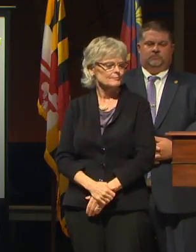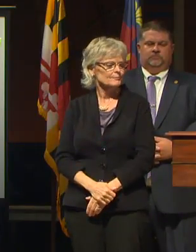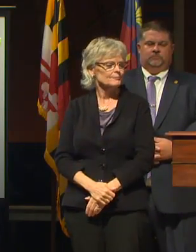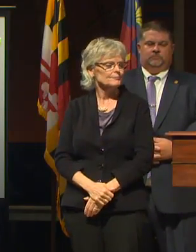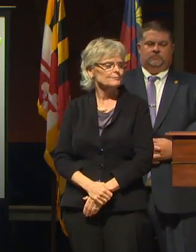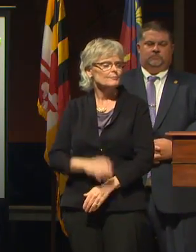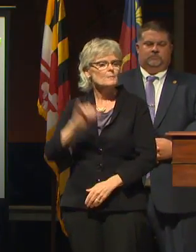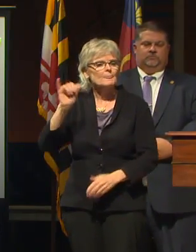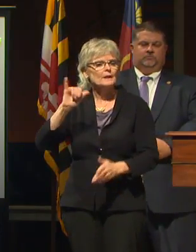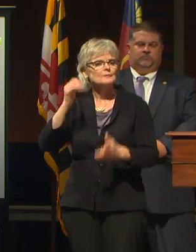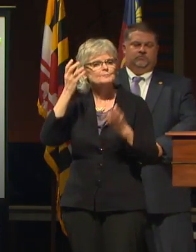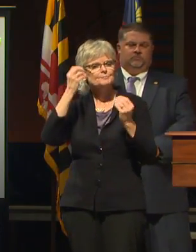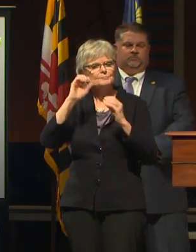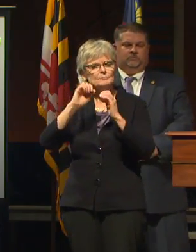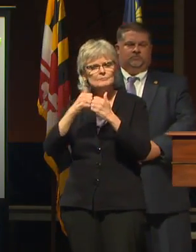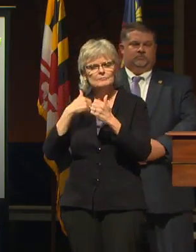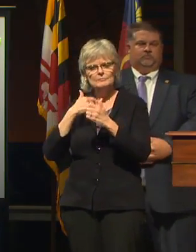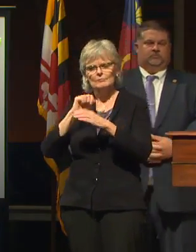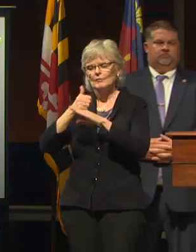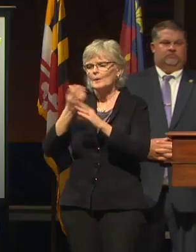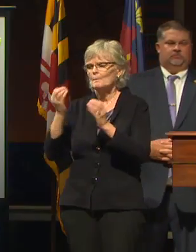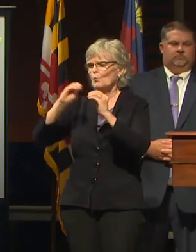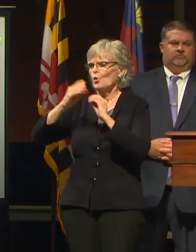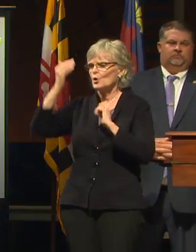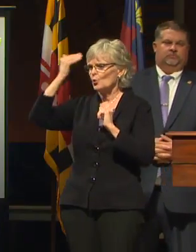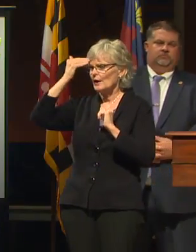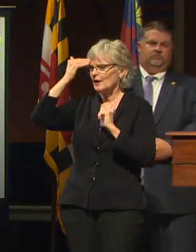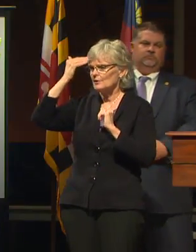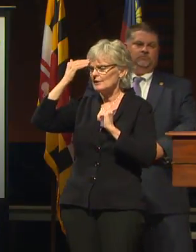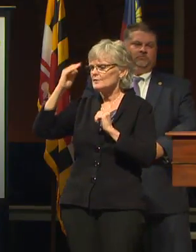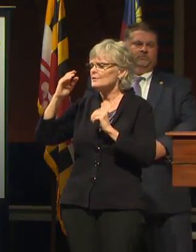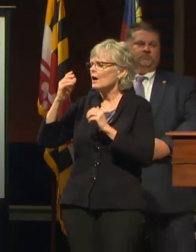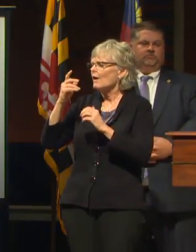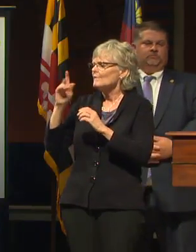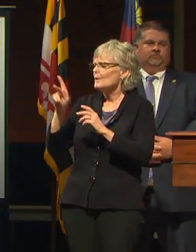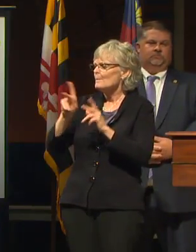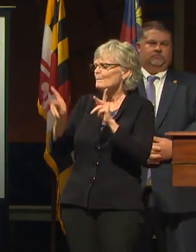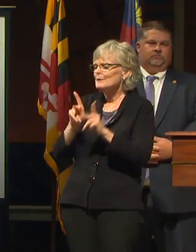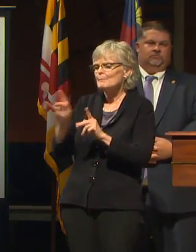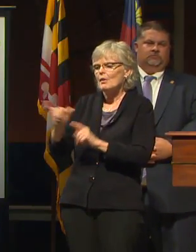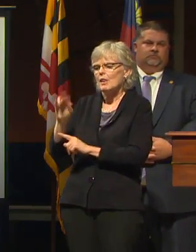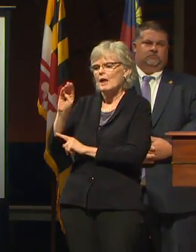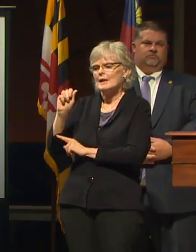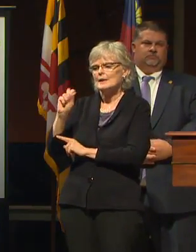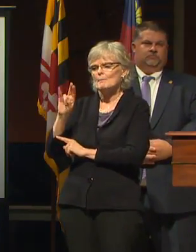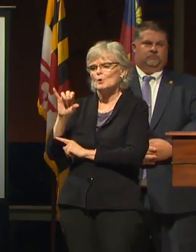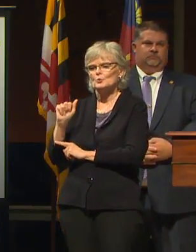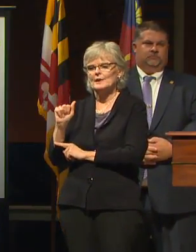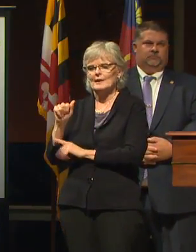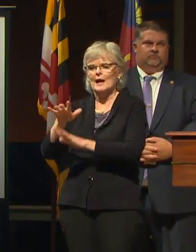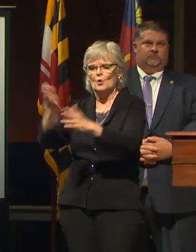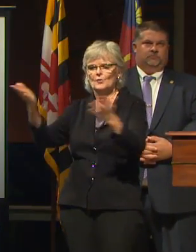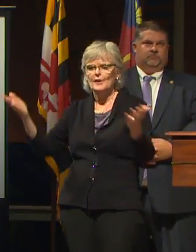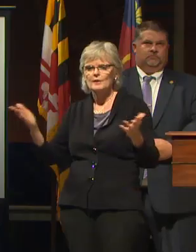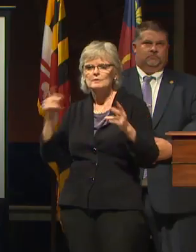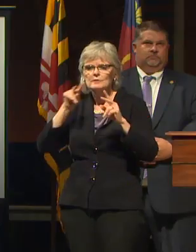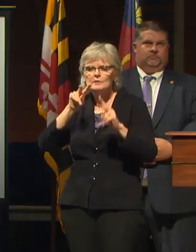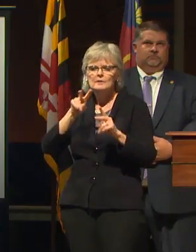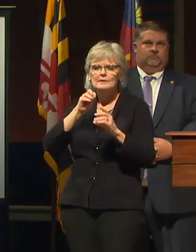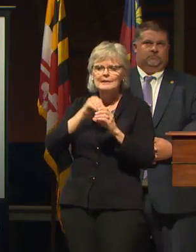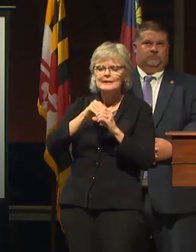We're also really thinking about how we create greater awareness of the Marias in our communities. We've launched internal and external